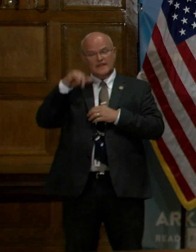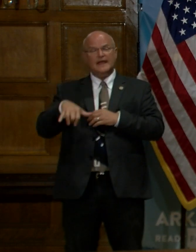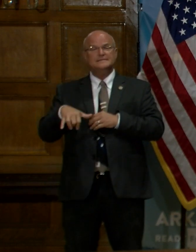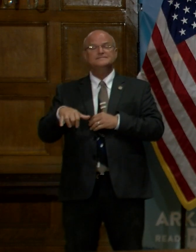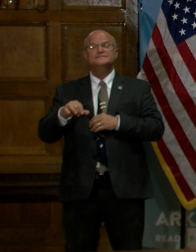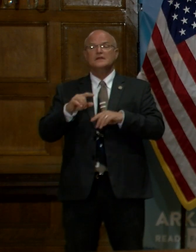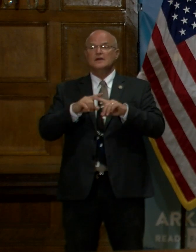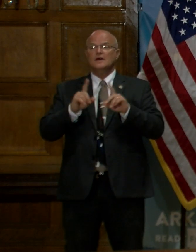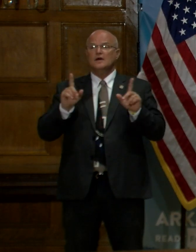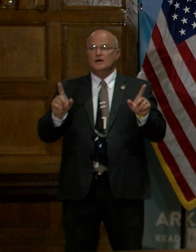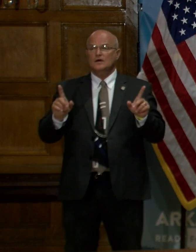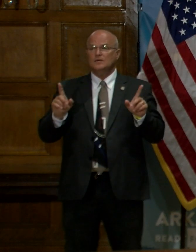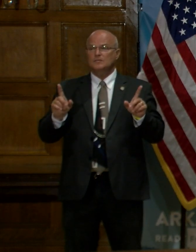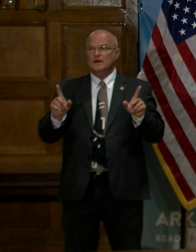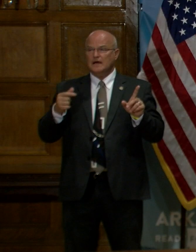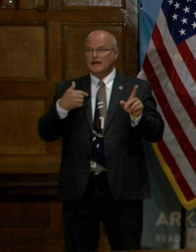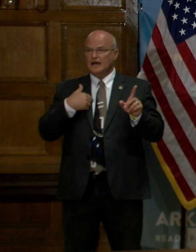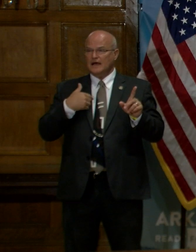that. But